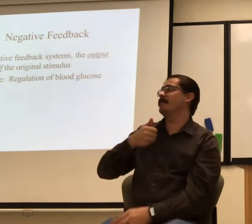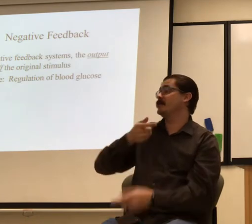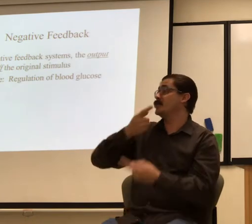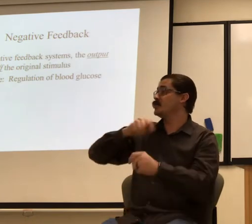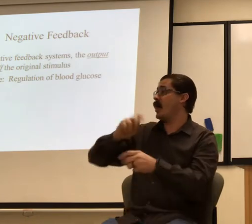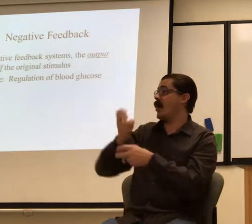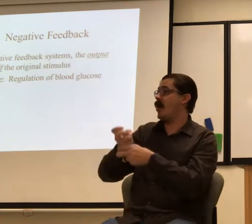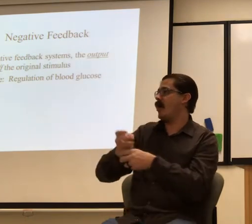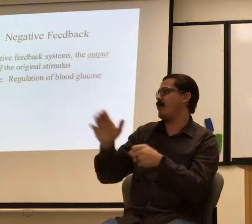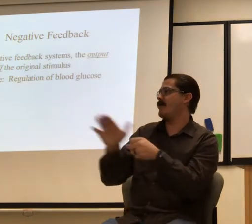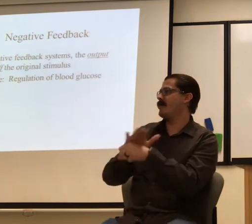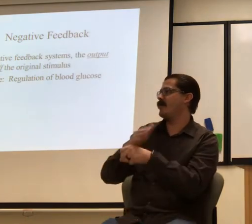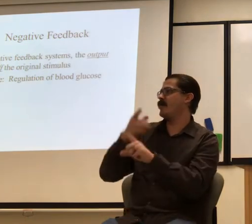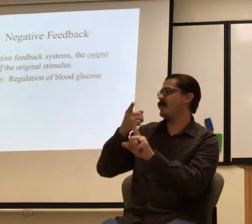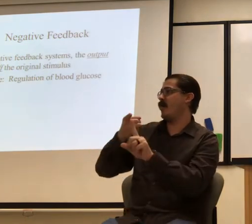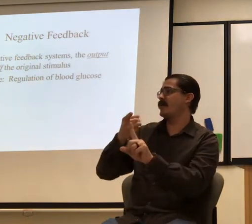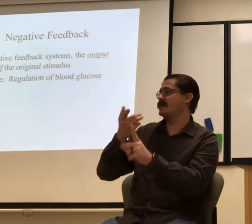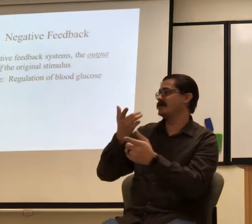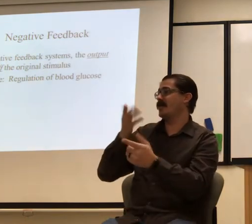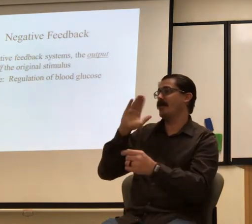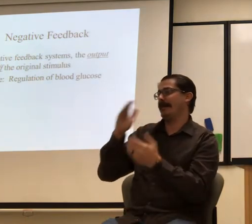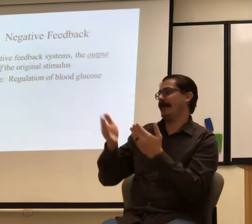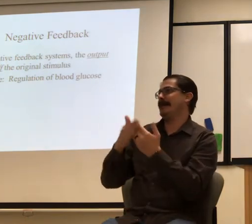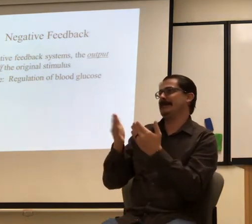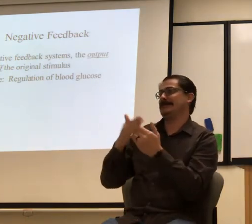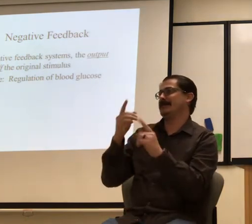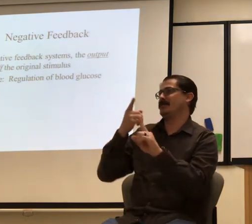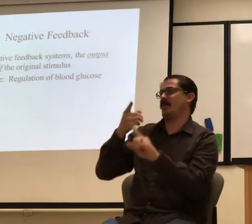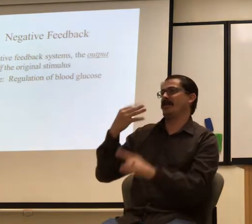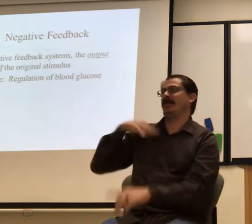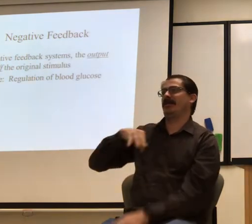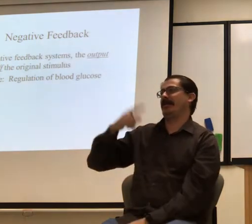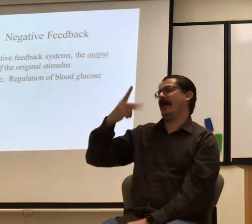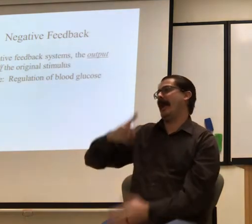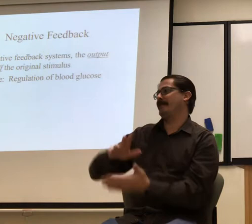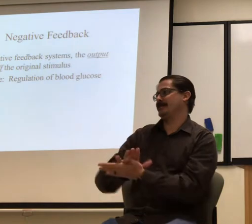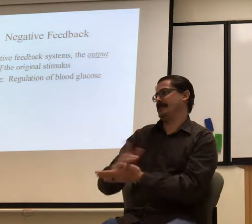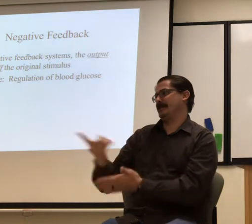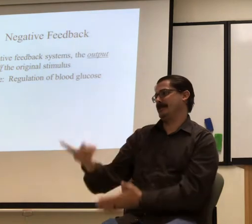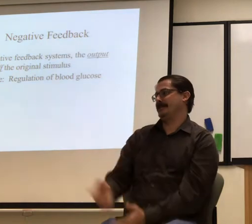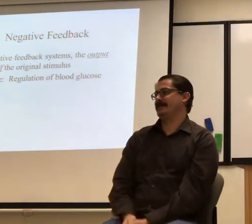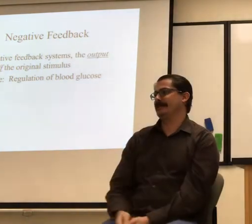points. It's probably the easiest points you'll get in my class, these little half sheet things.